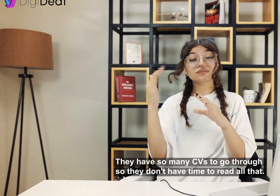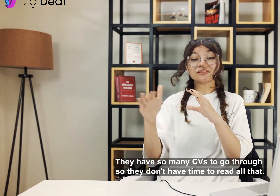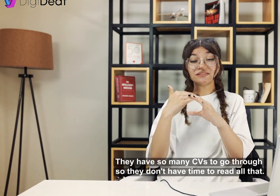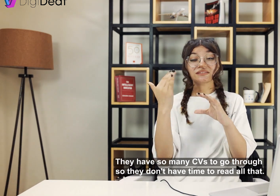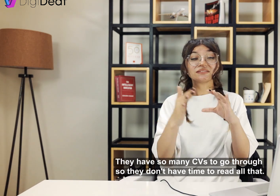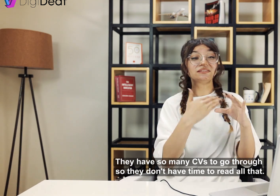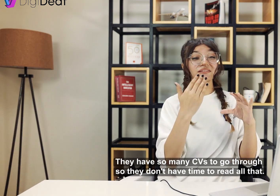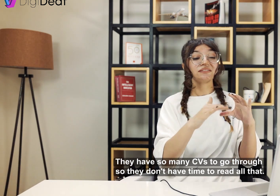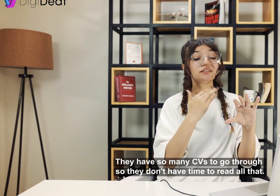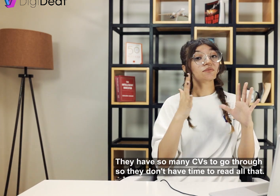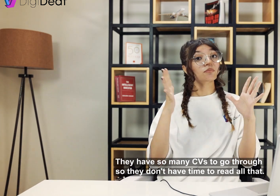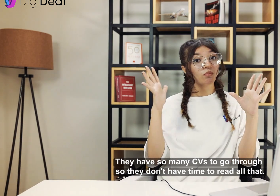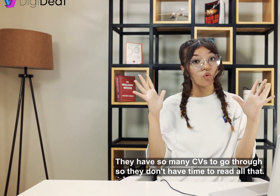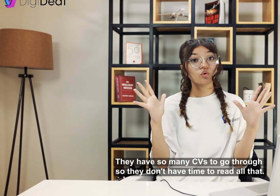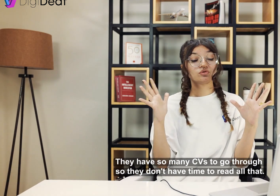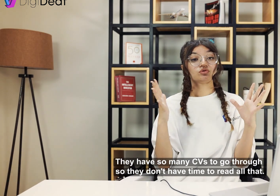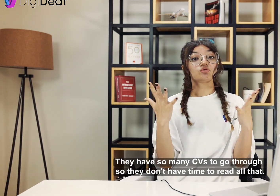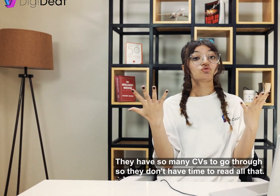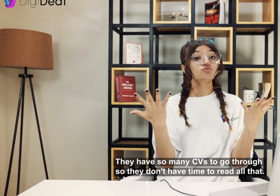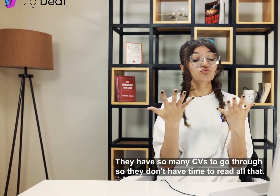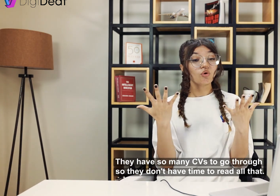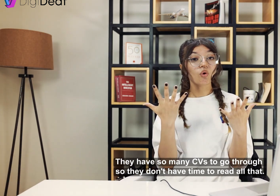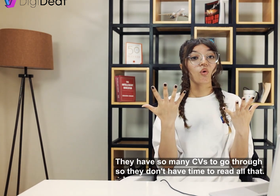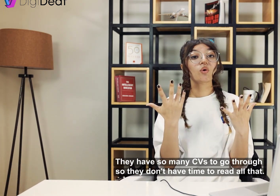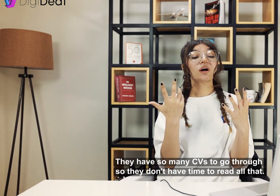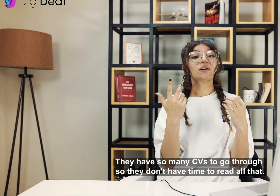They have so many CVs to go through, so they don't have time to read all that.